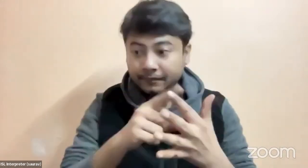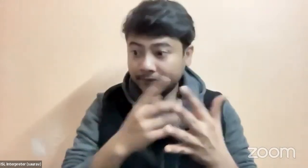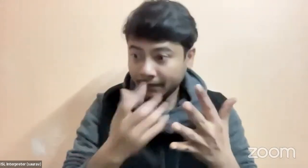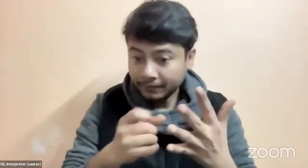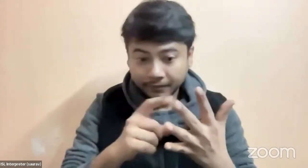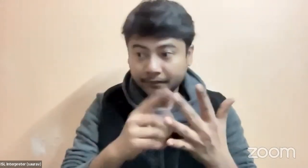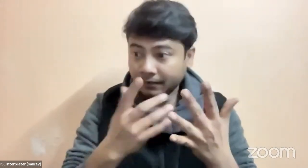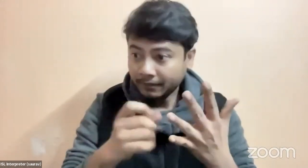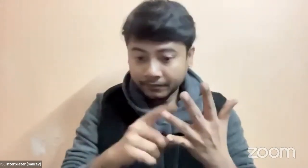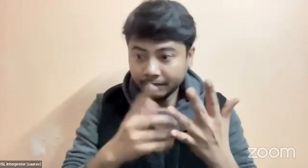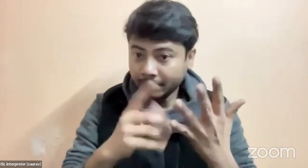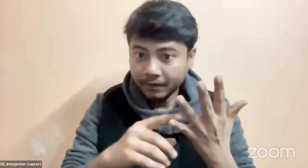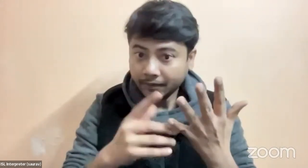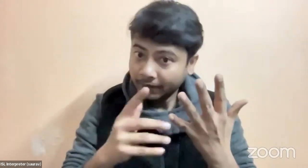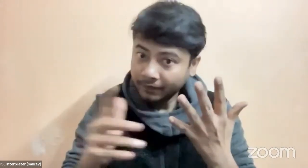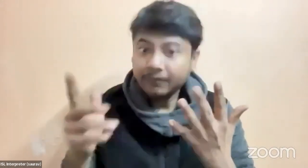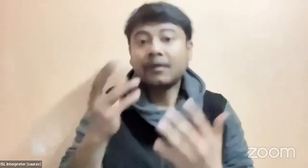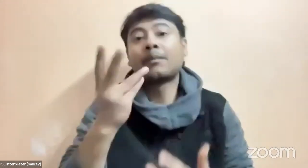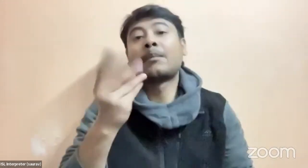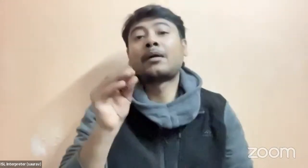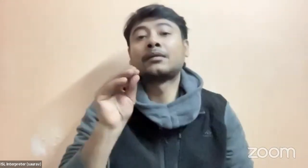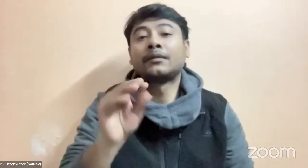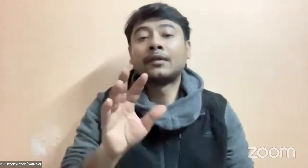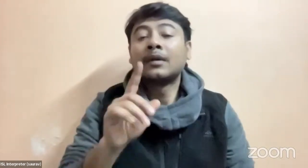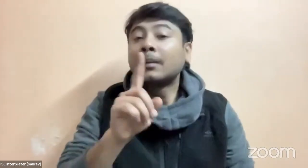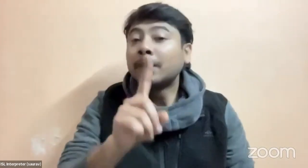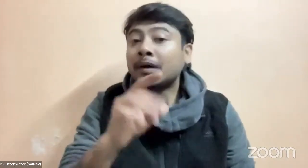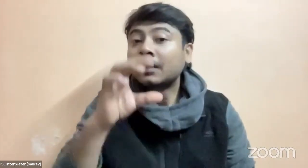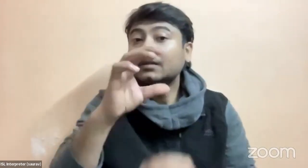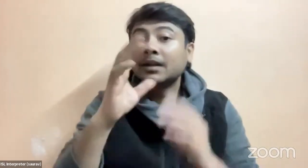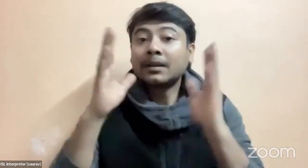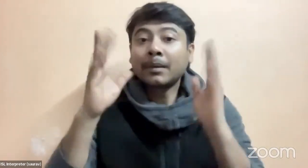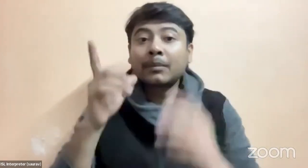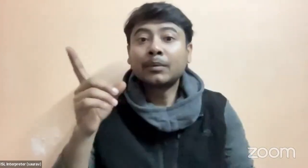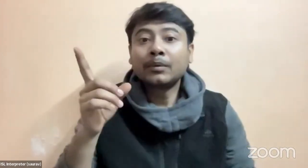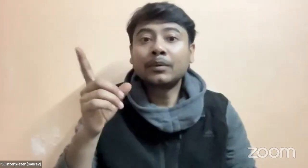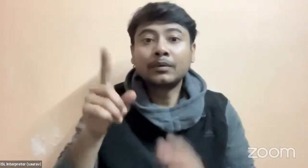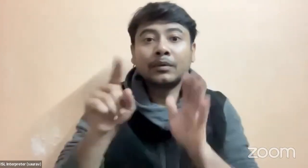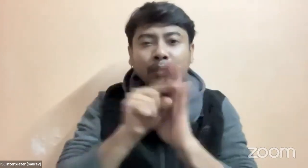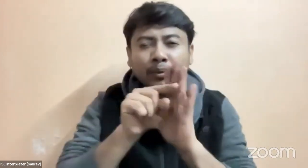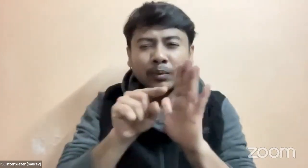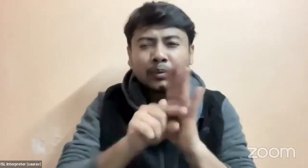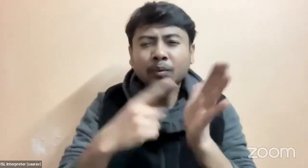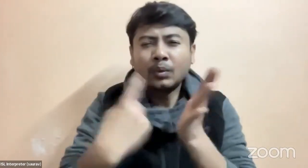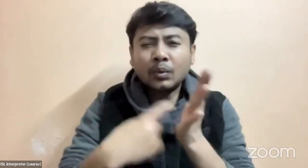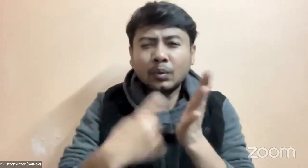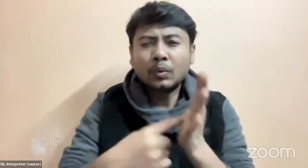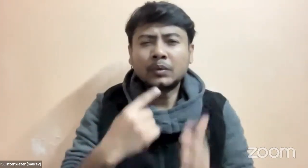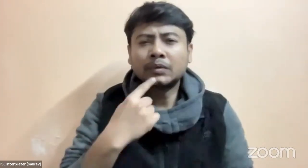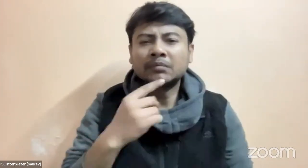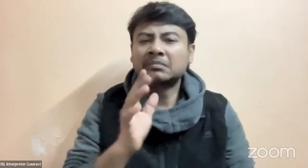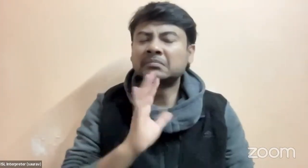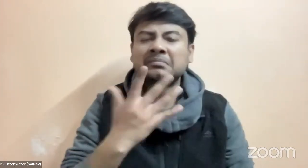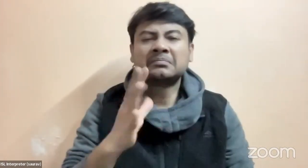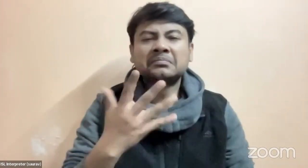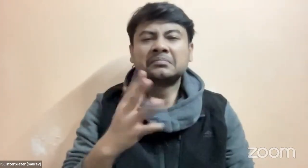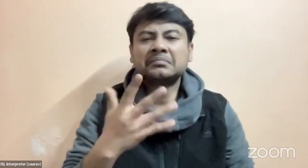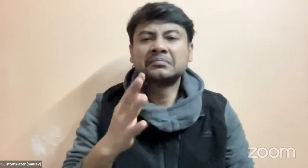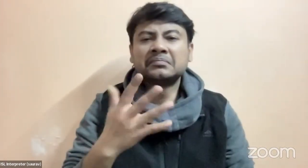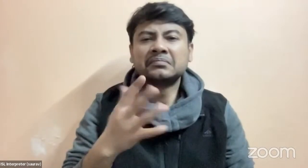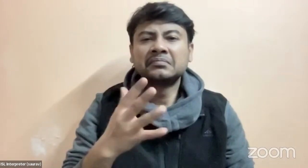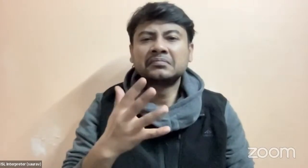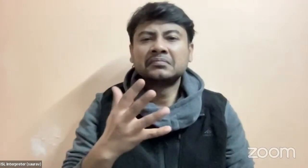But Lord Chaitanya, he rewards everyone. He takes his own